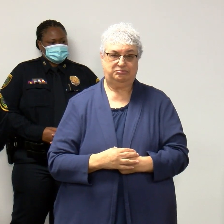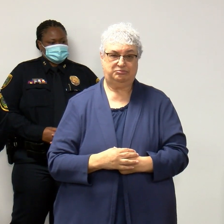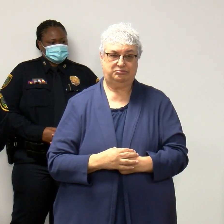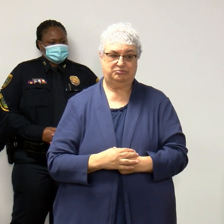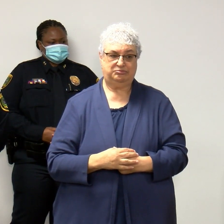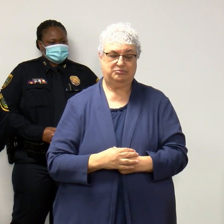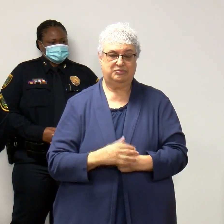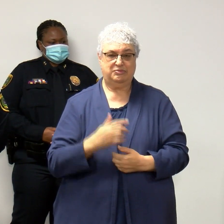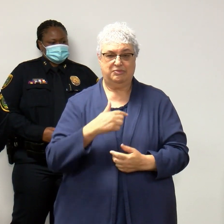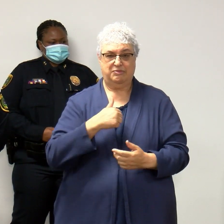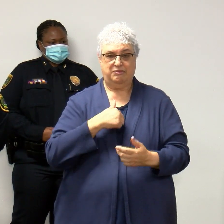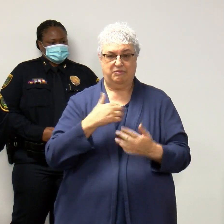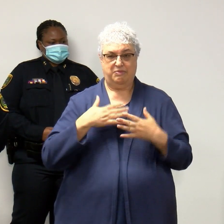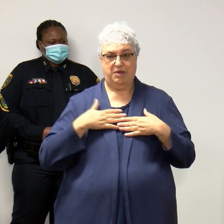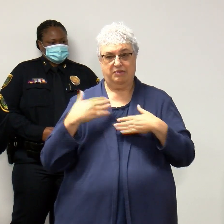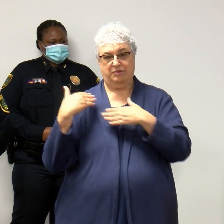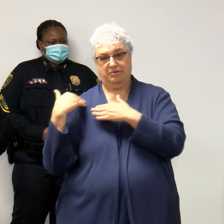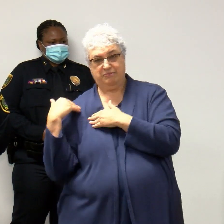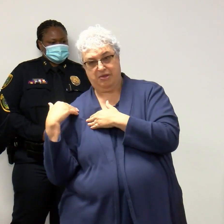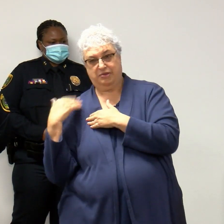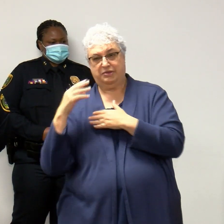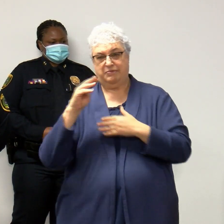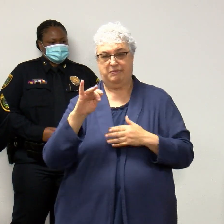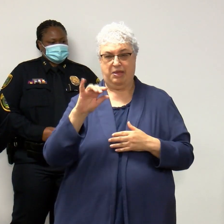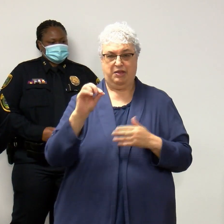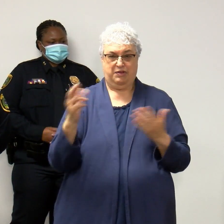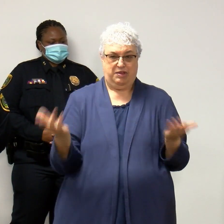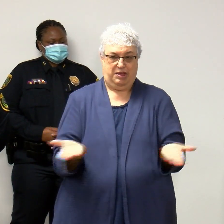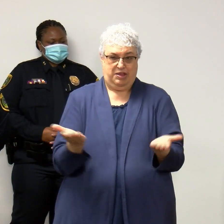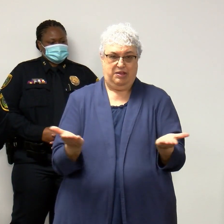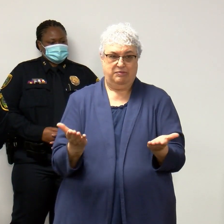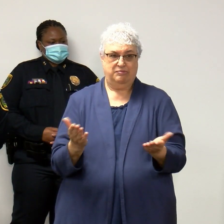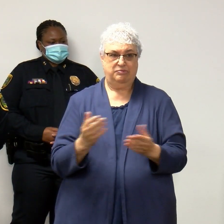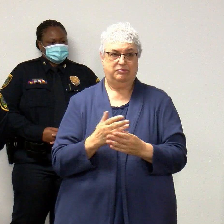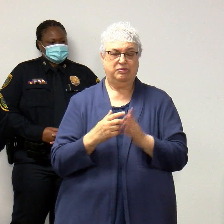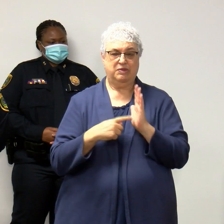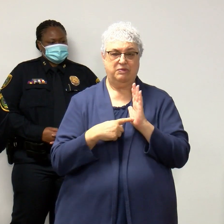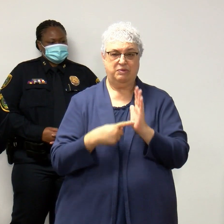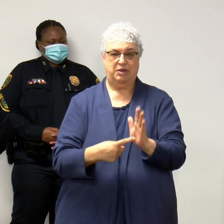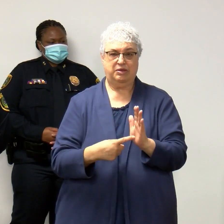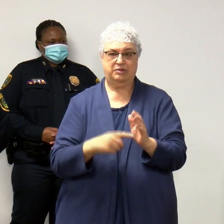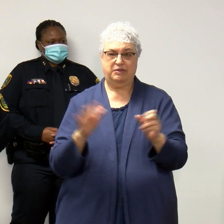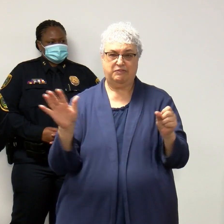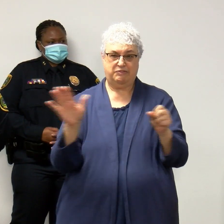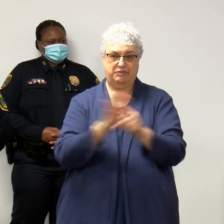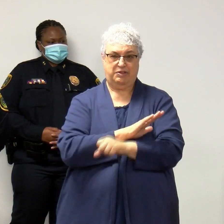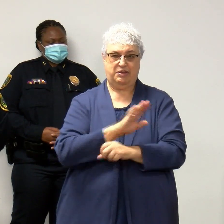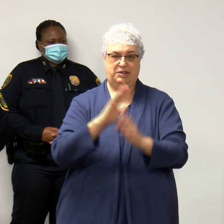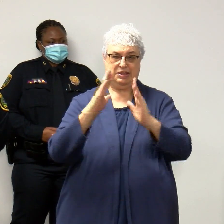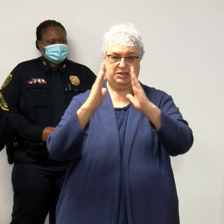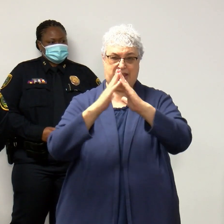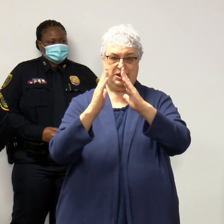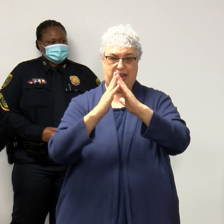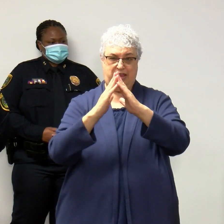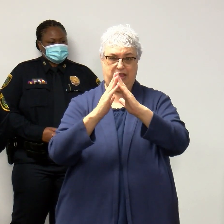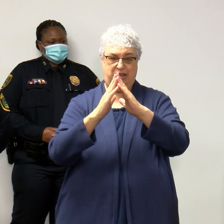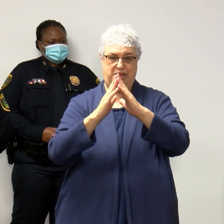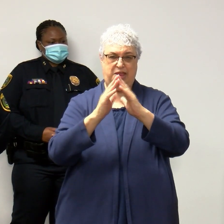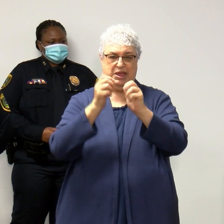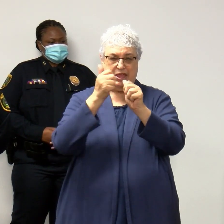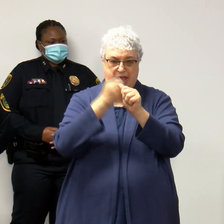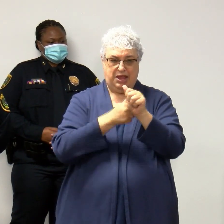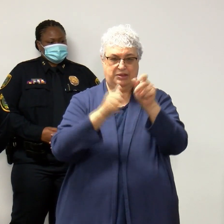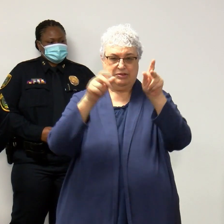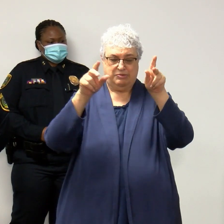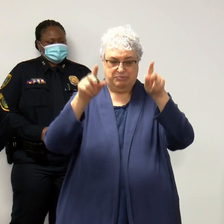I have the responsibility, as mayor of this city, of representing the entire city, every